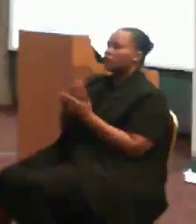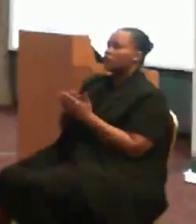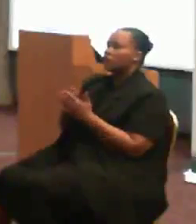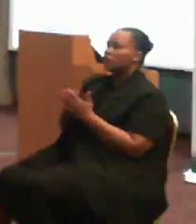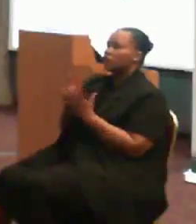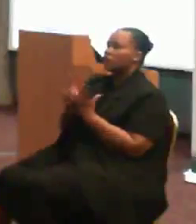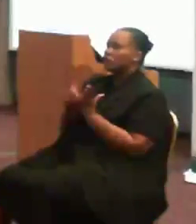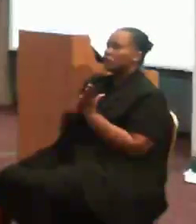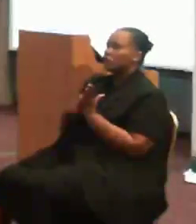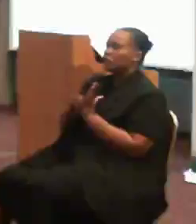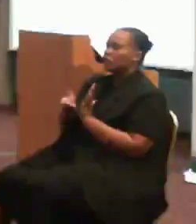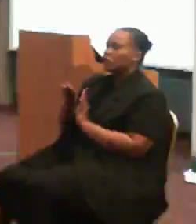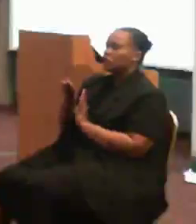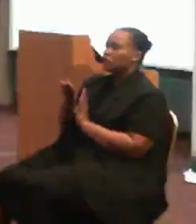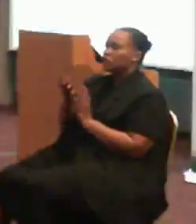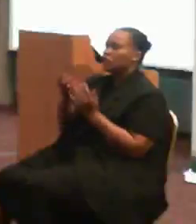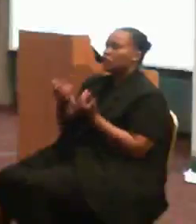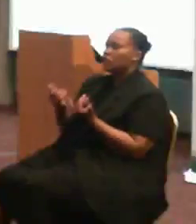can,